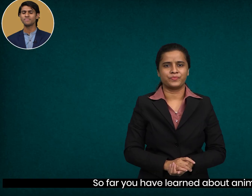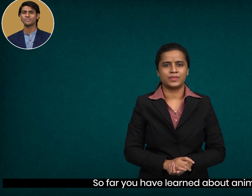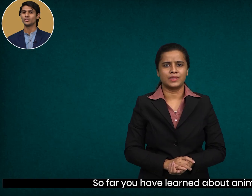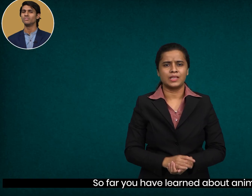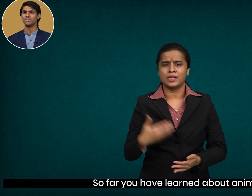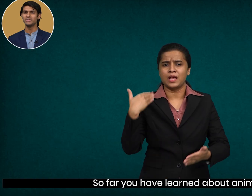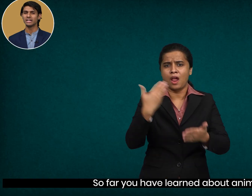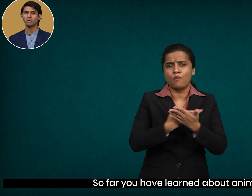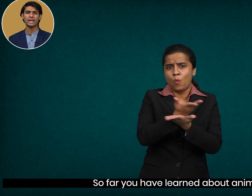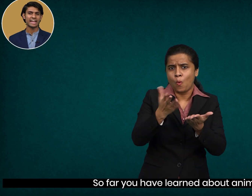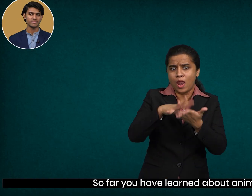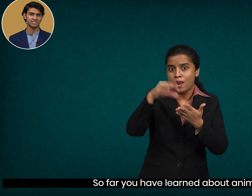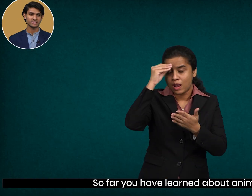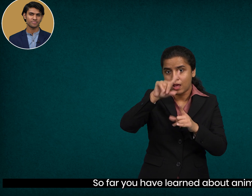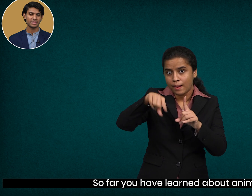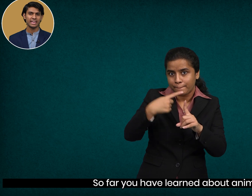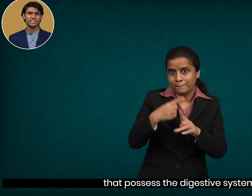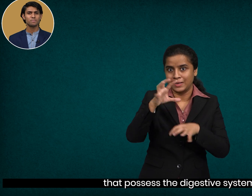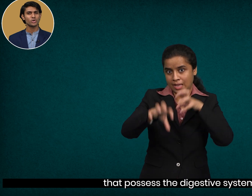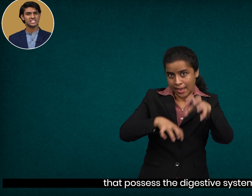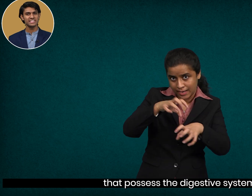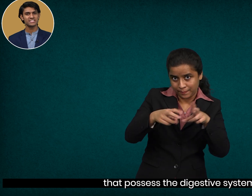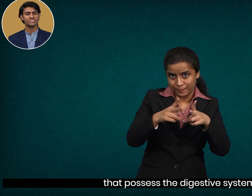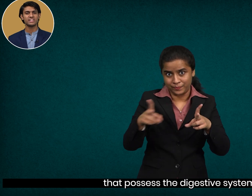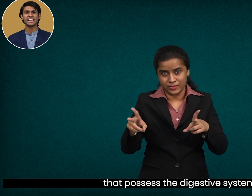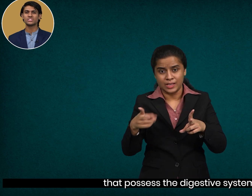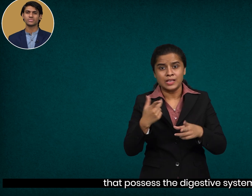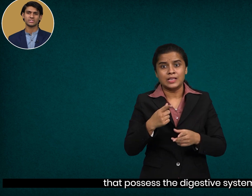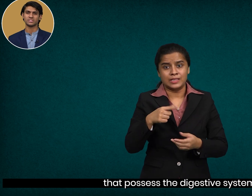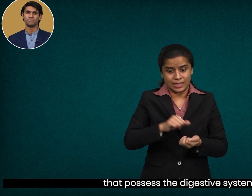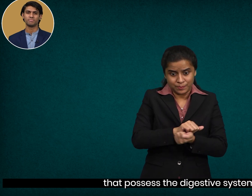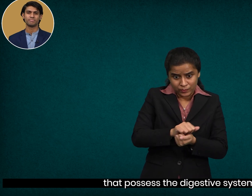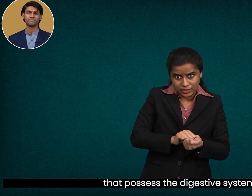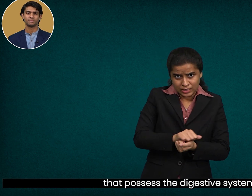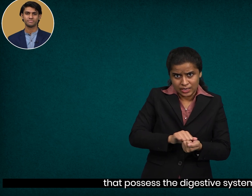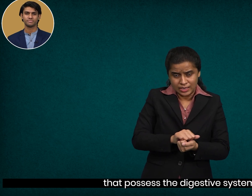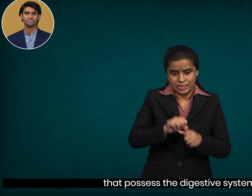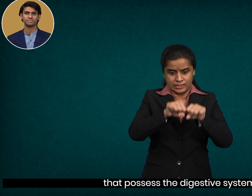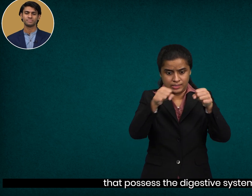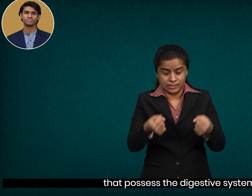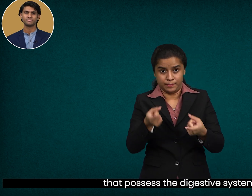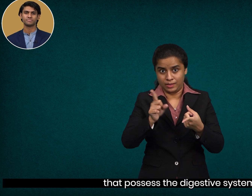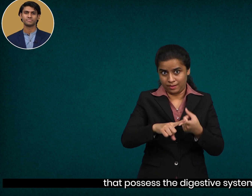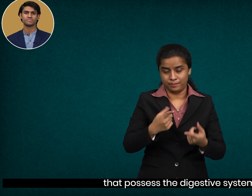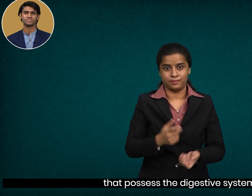So far, you've learned about animals that possess the digestive system.